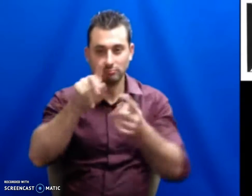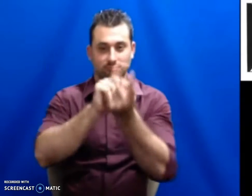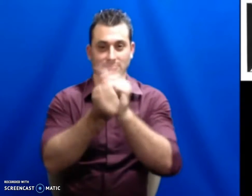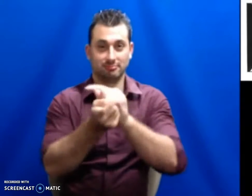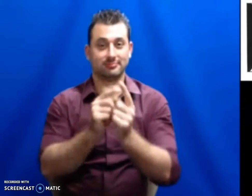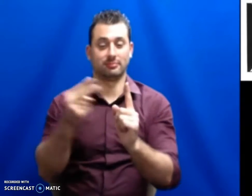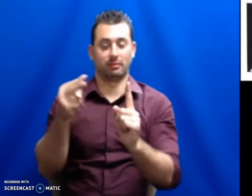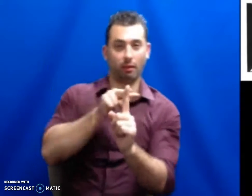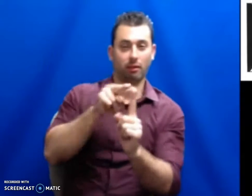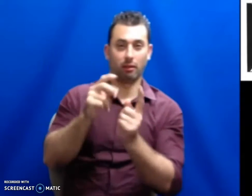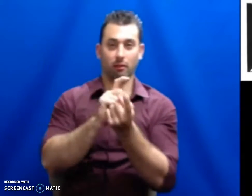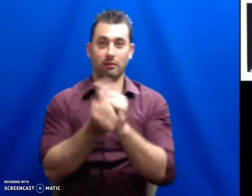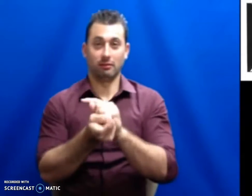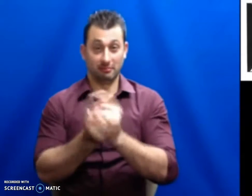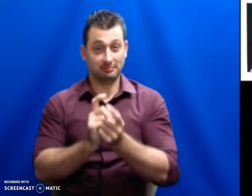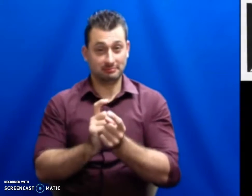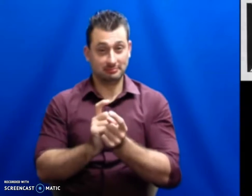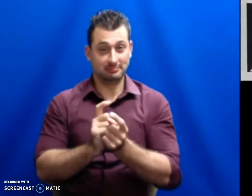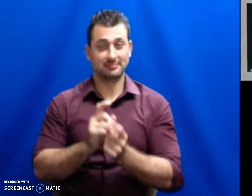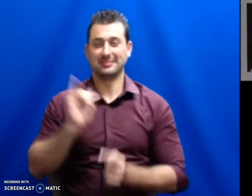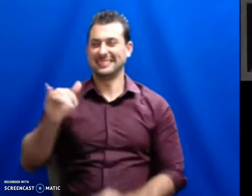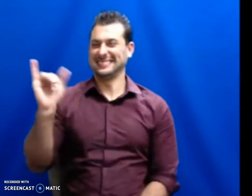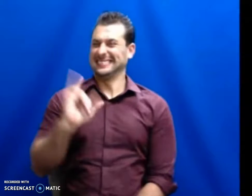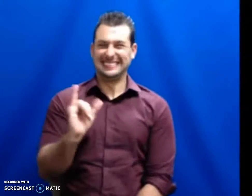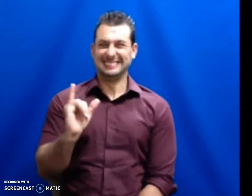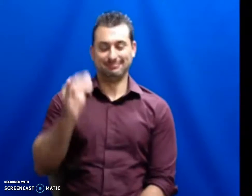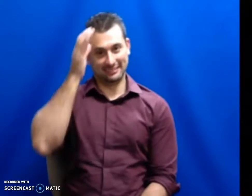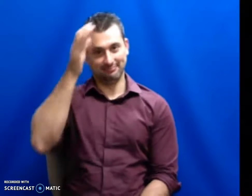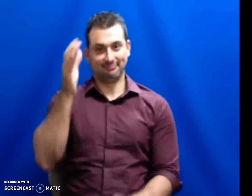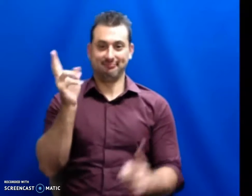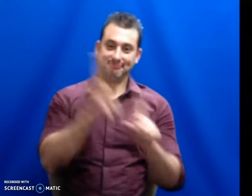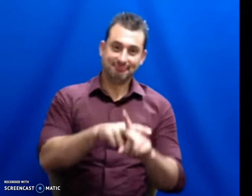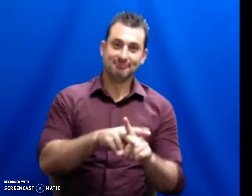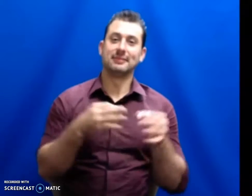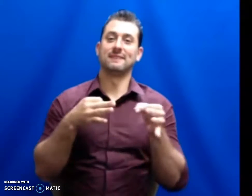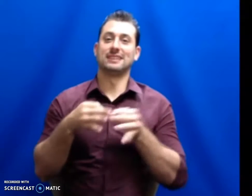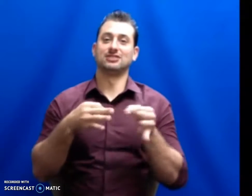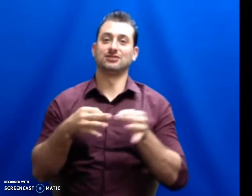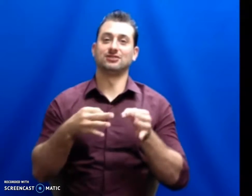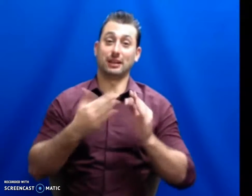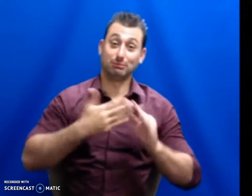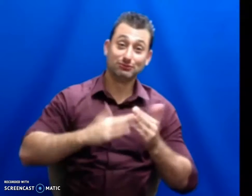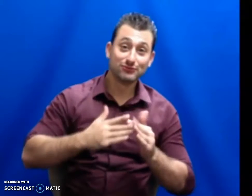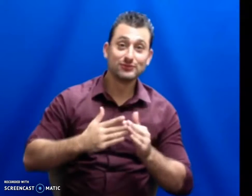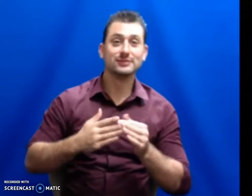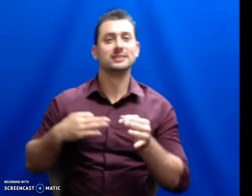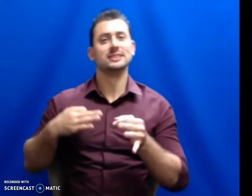you can ignore the two faces, and now you can only see the face, and you can switch back and forth between them. It is the same concept for describing